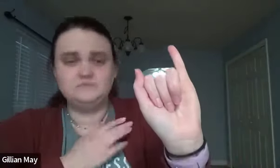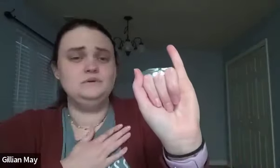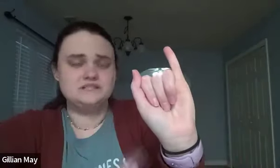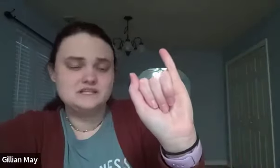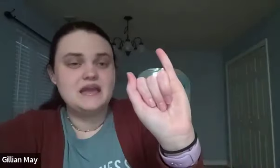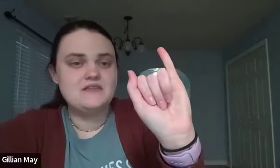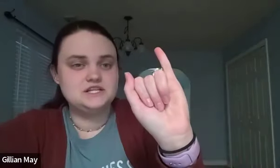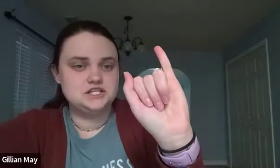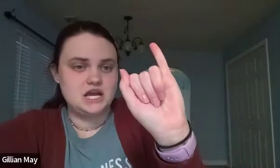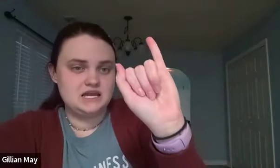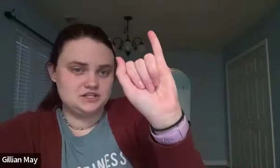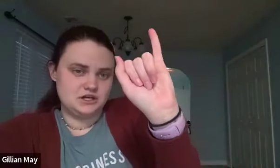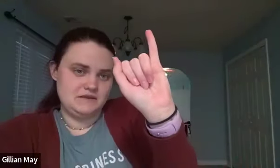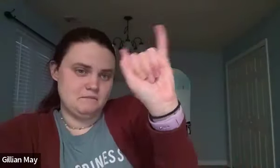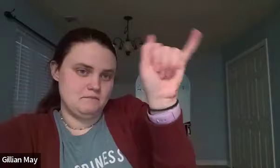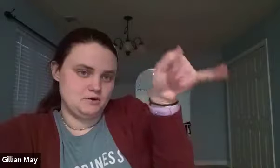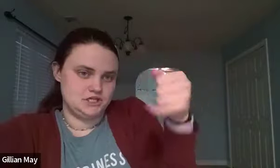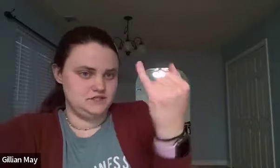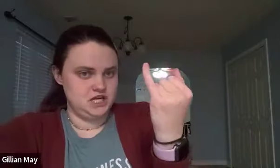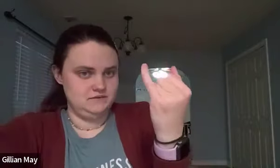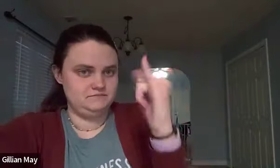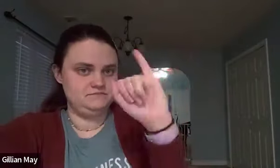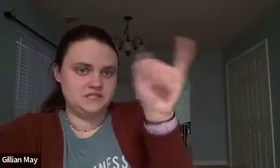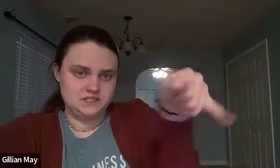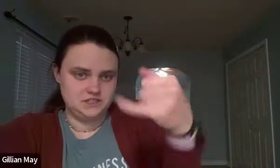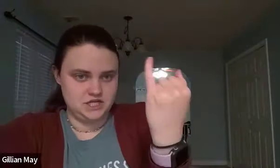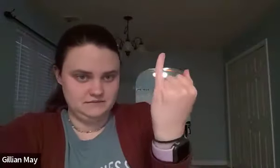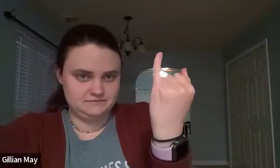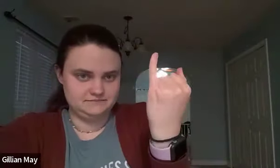Oh, excuse me. And then J is you're going to make the motion of a J. J.